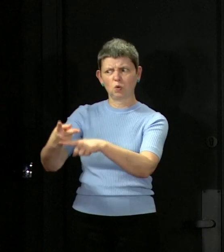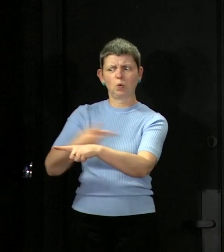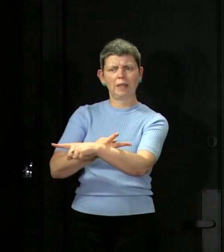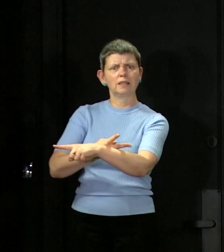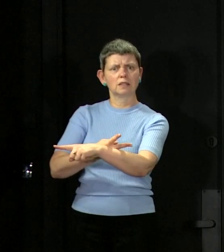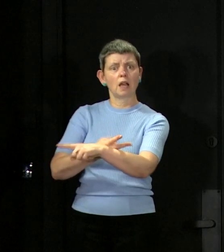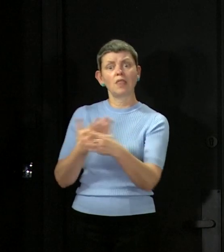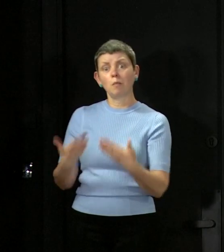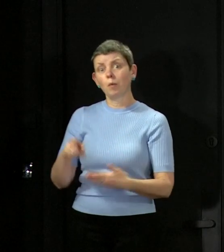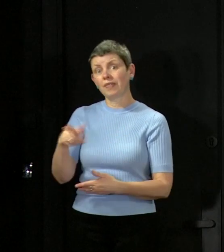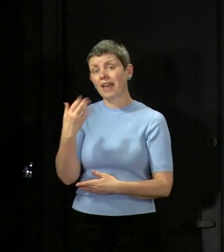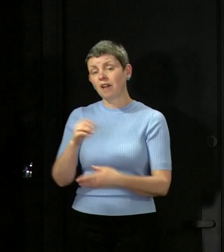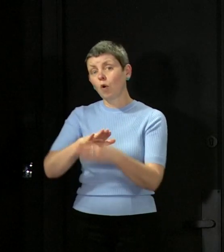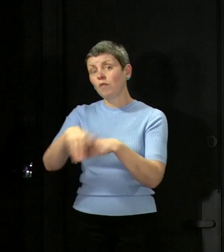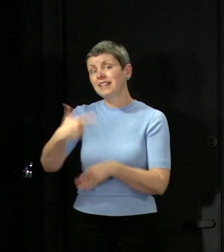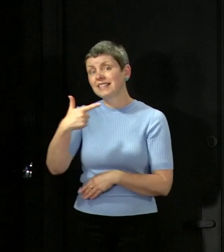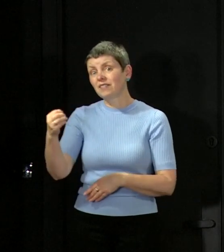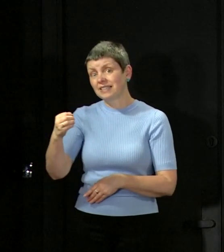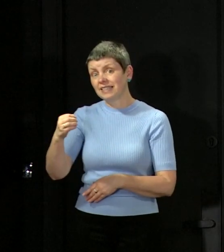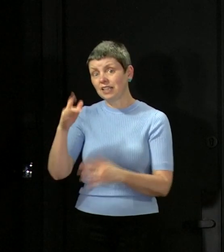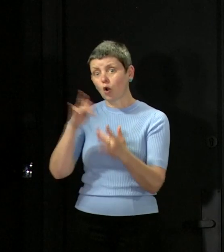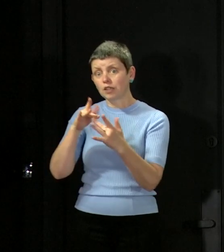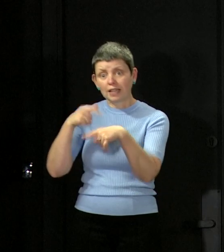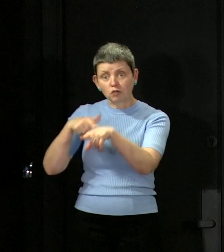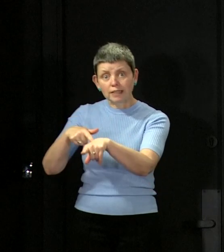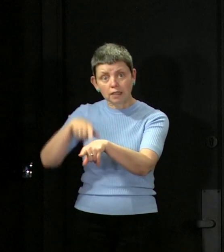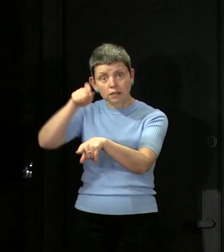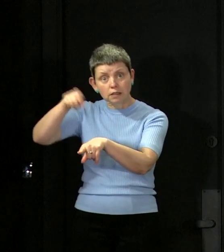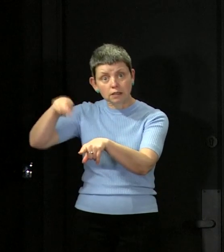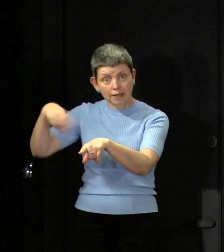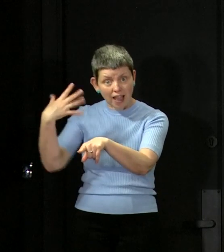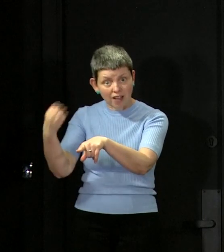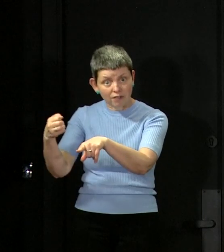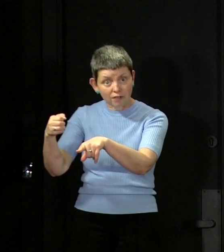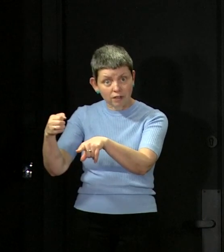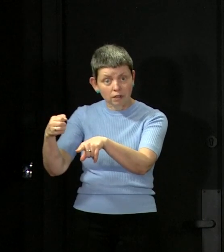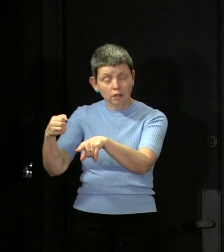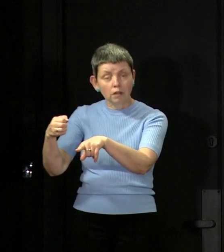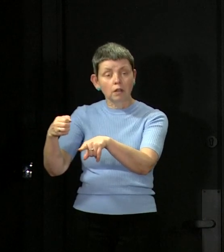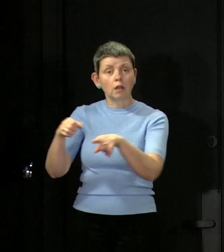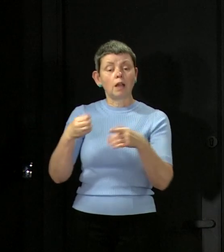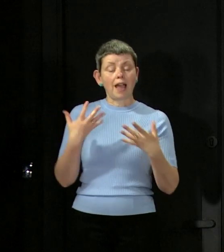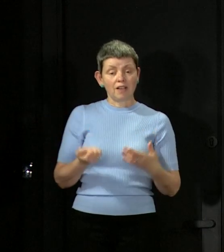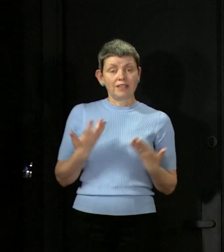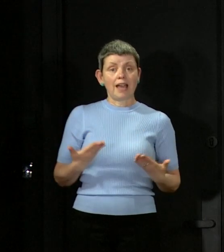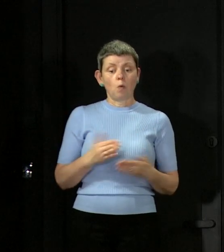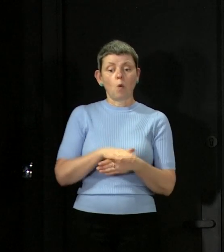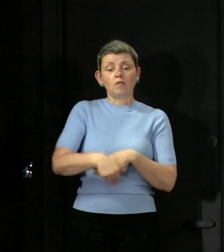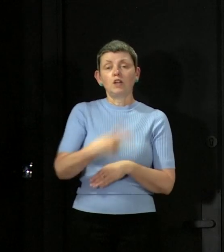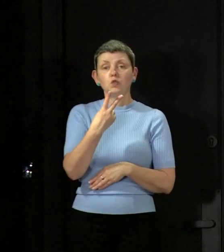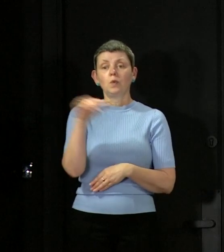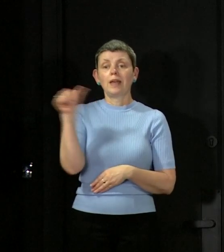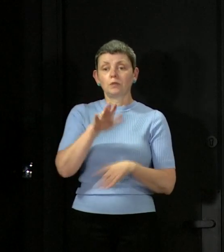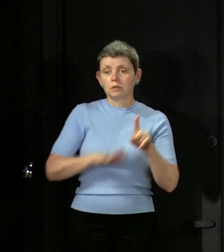than 70 contact tracers in place. We have more than a pool as of now of more than 2,000 across the